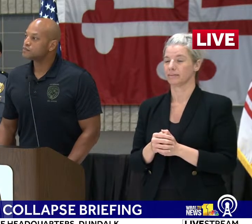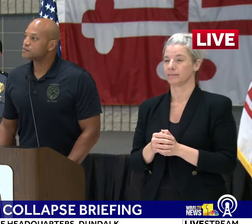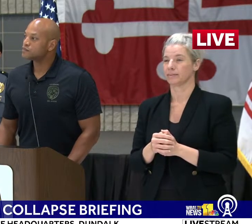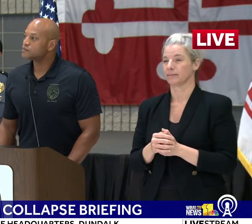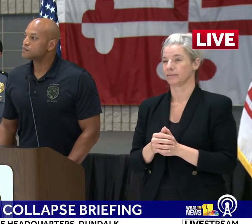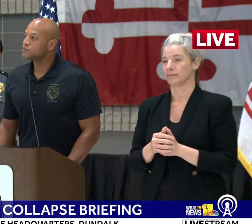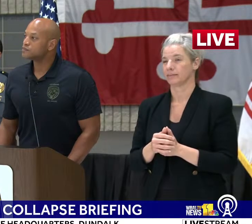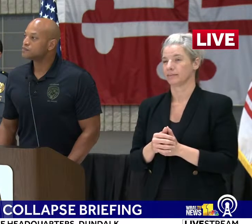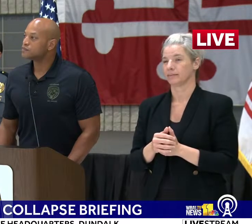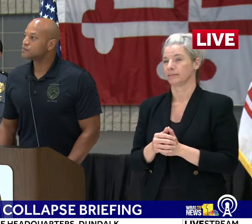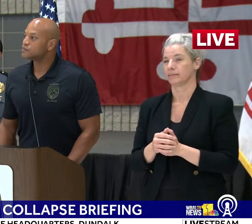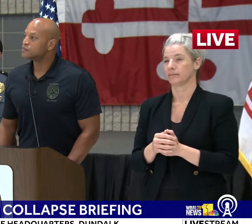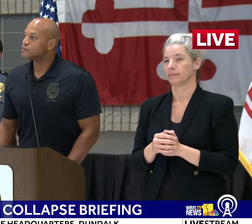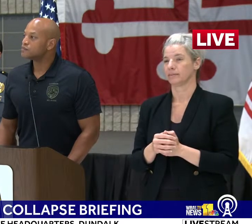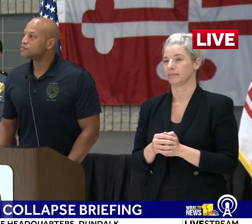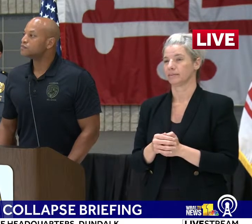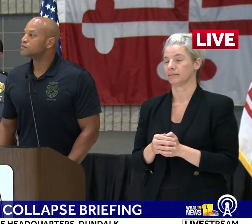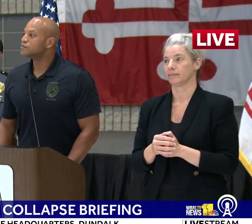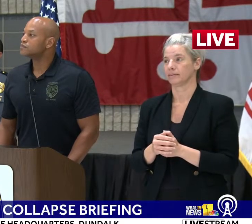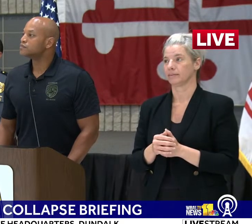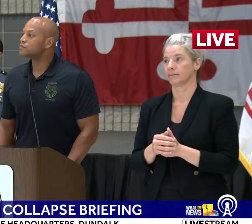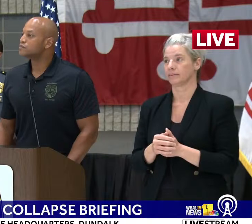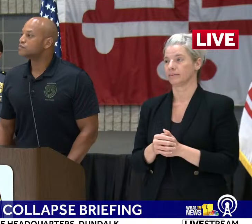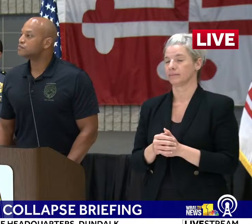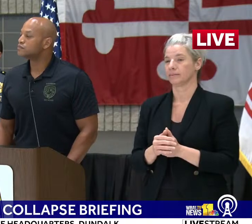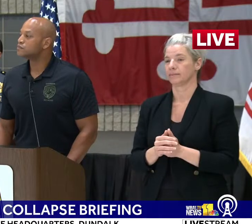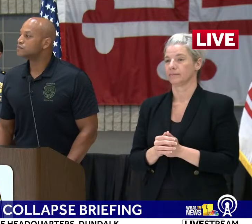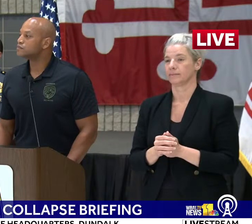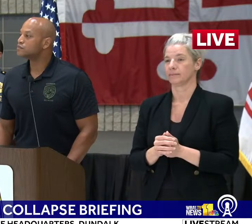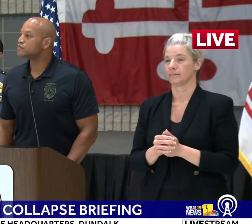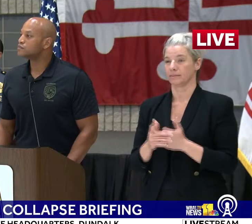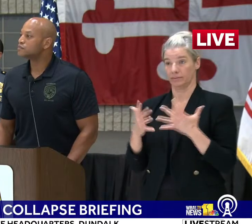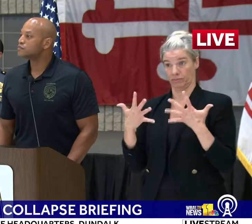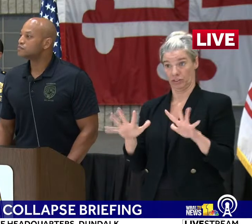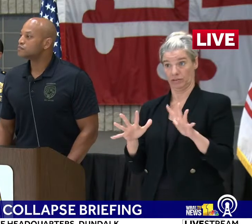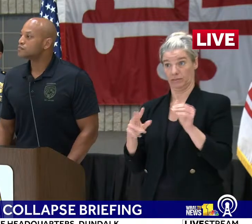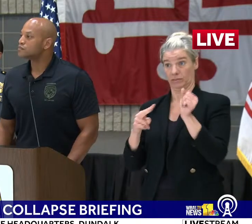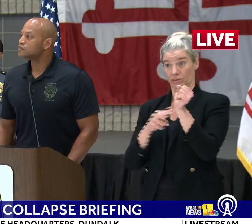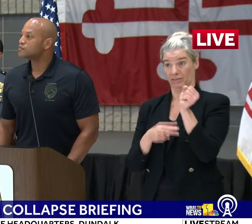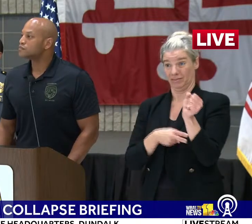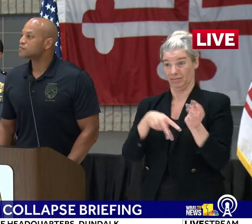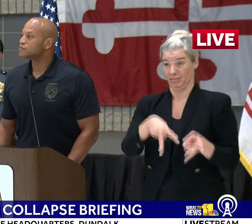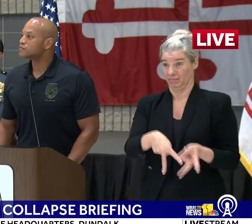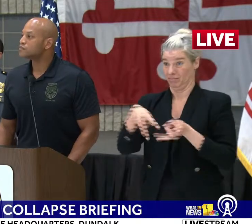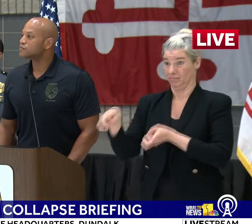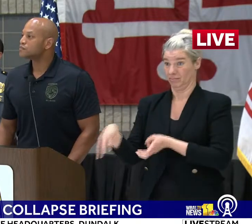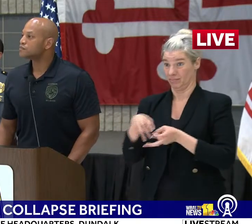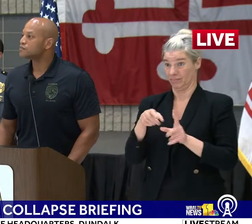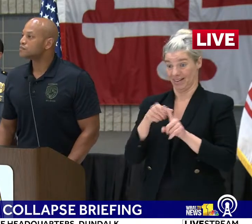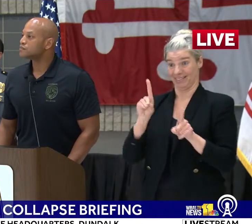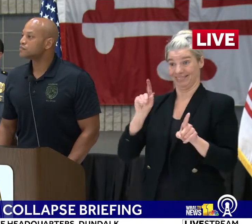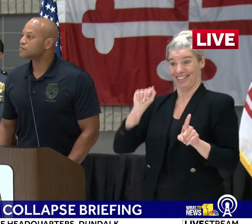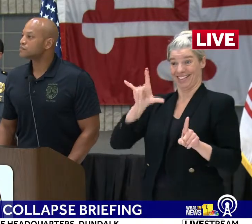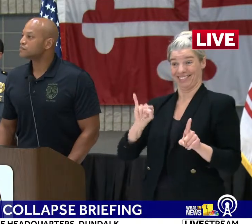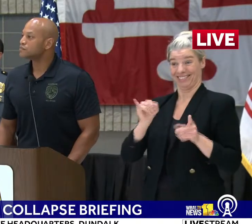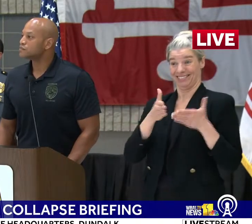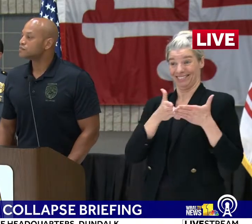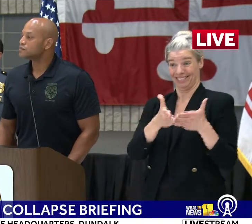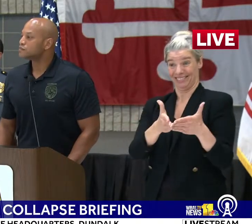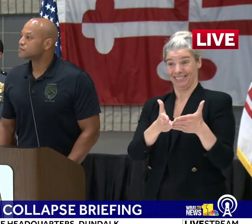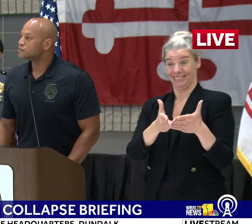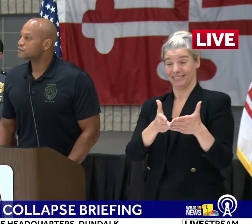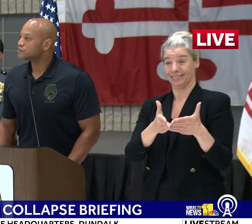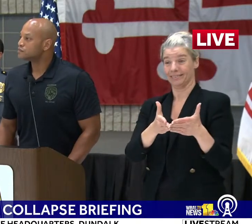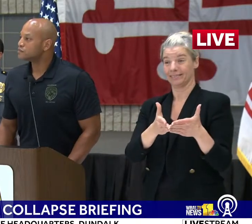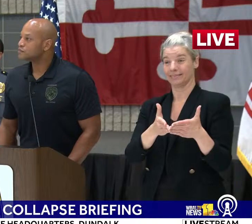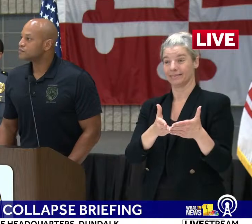about once the bridge is removed from the dolly, would you guys be backing it straight back, or